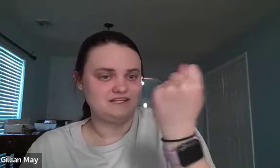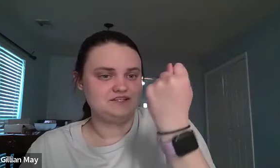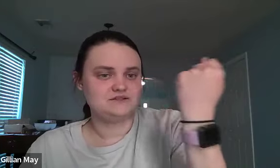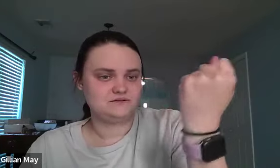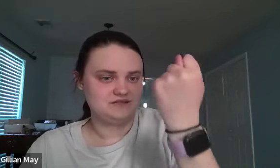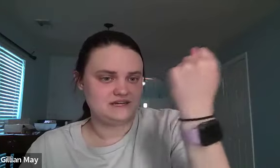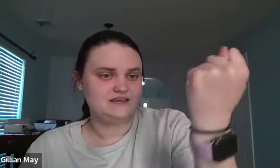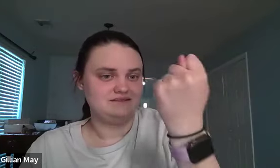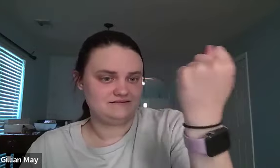And Tuesday.